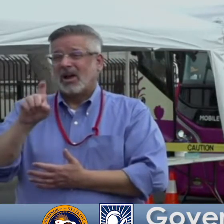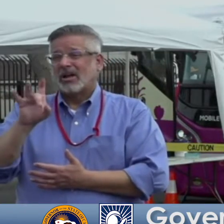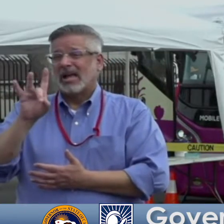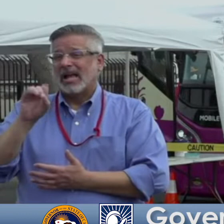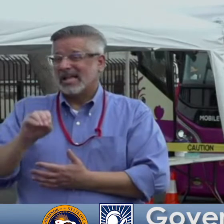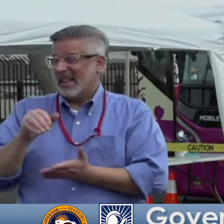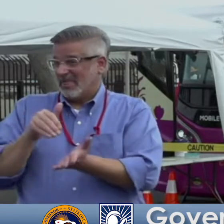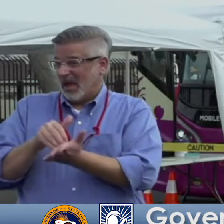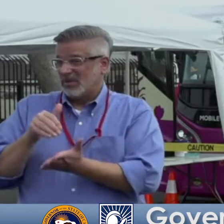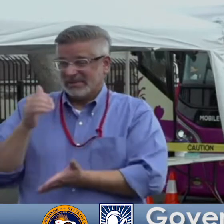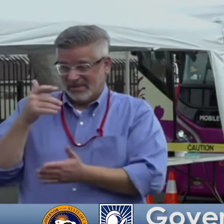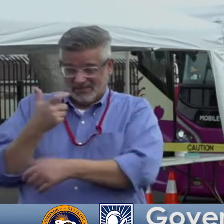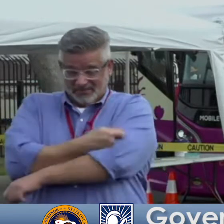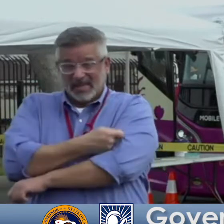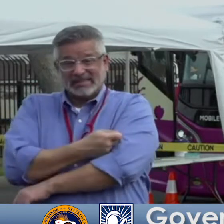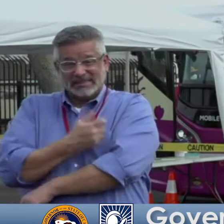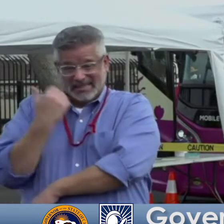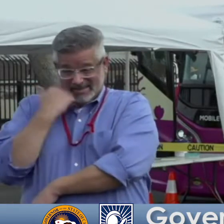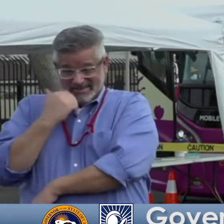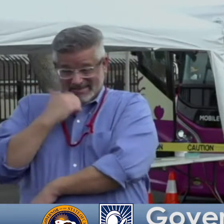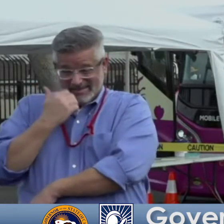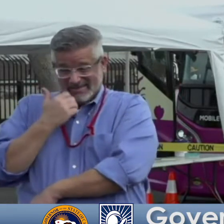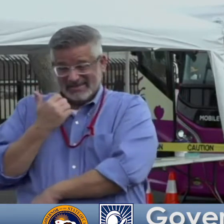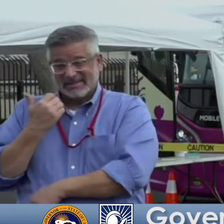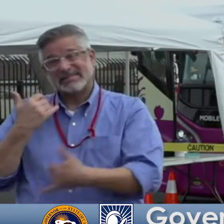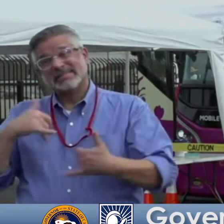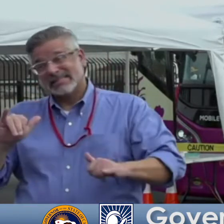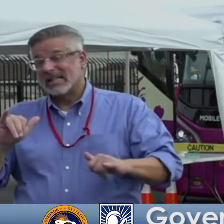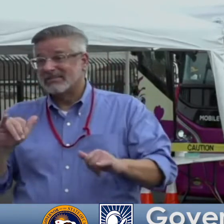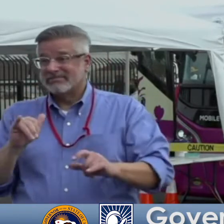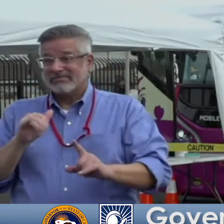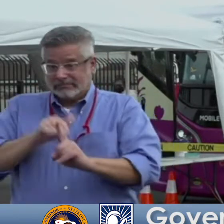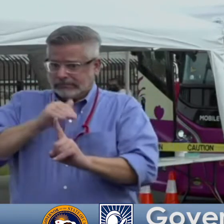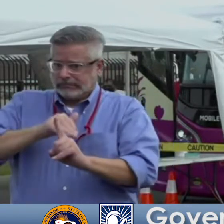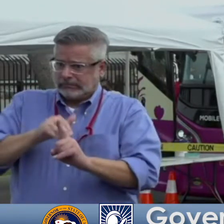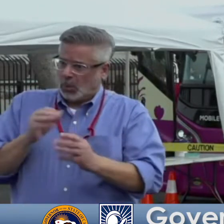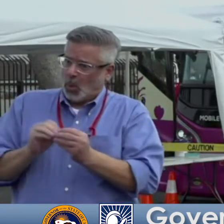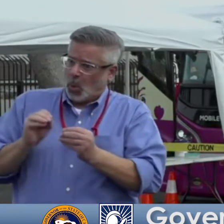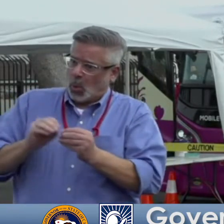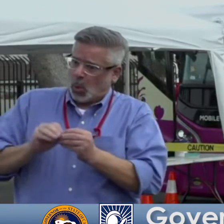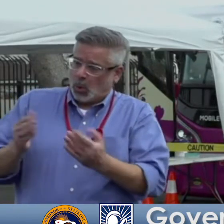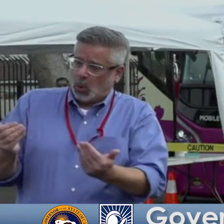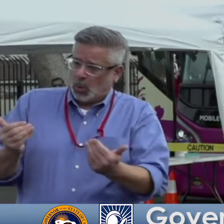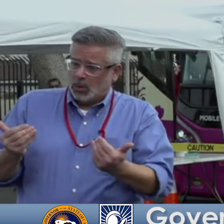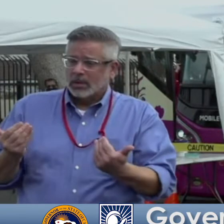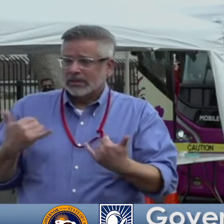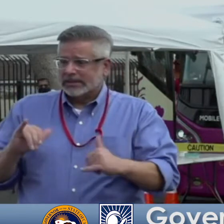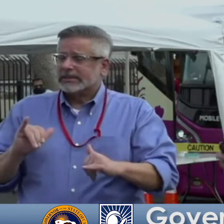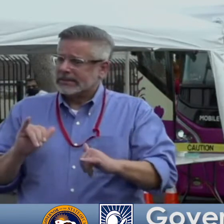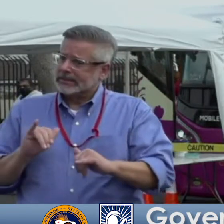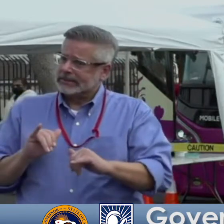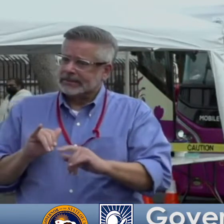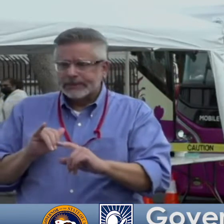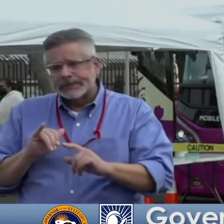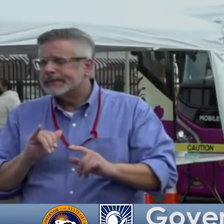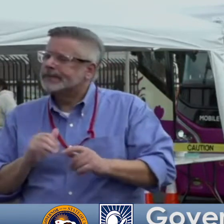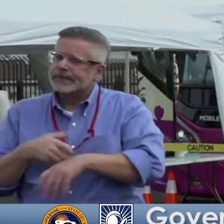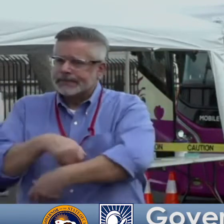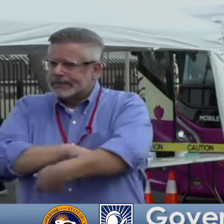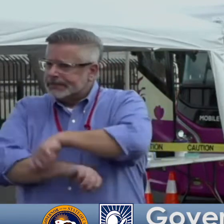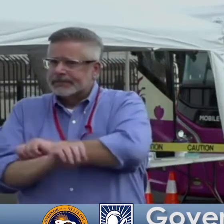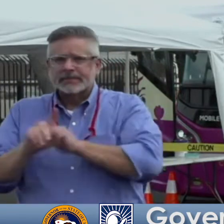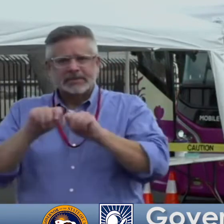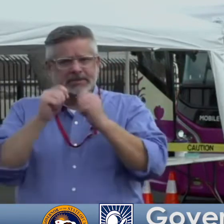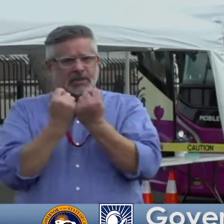180,000 vaccine doses a day. We still have a lot more work to do. We continue to push back. We have a team of folks